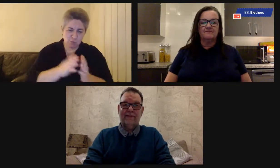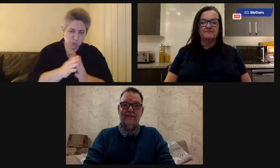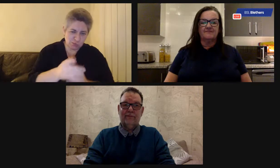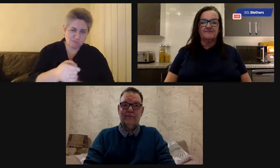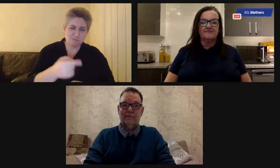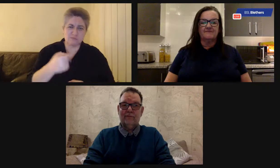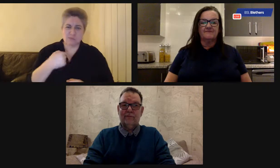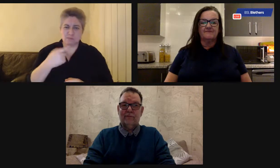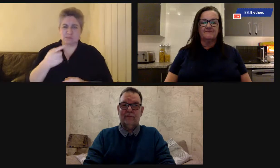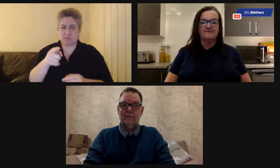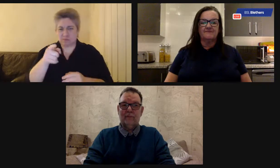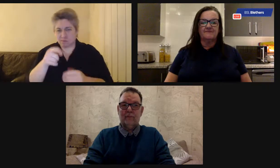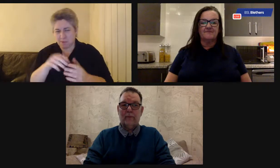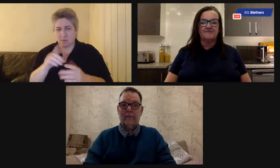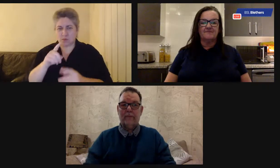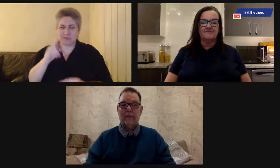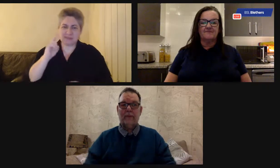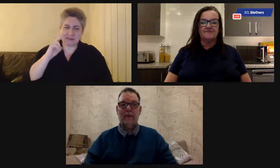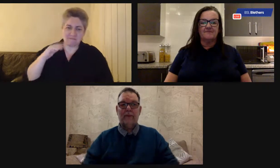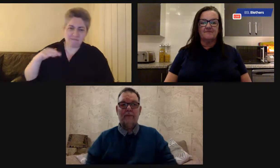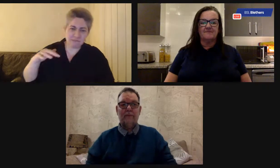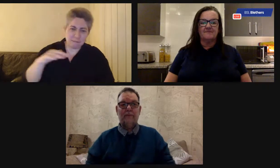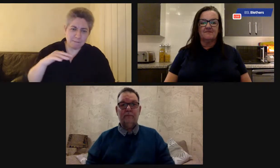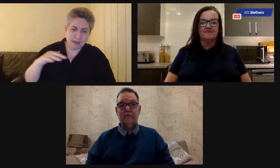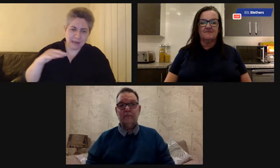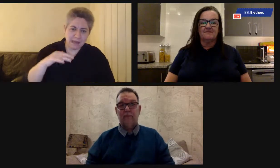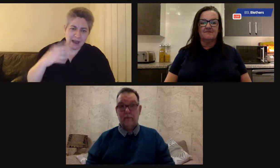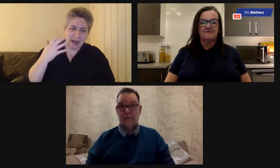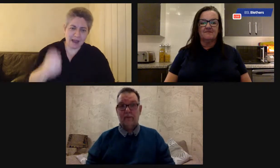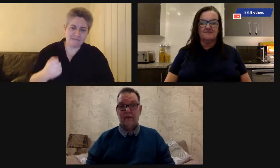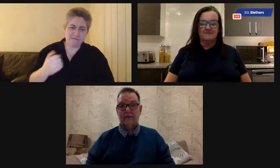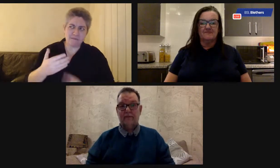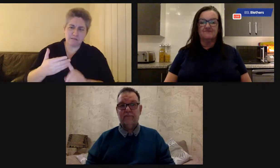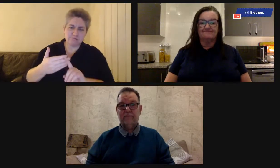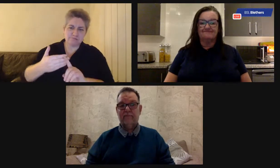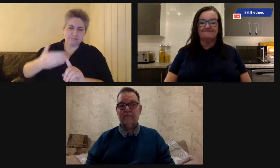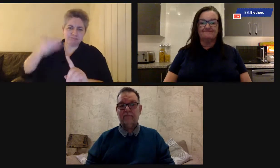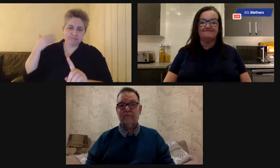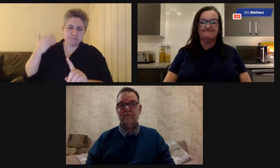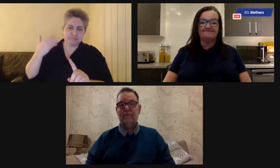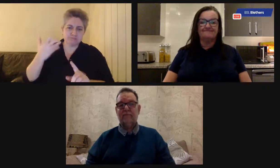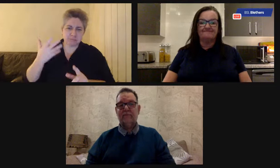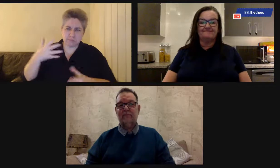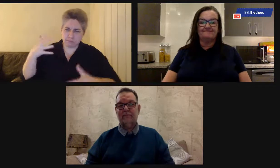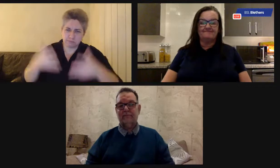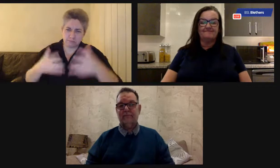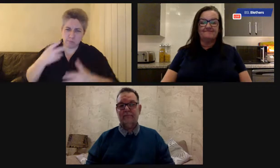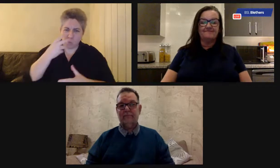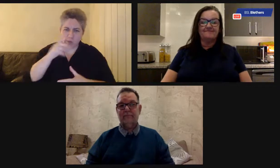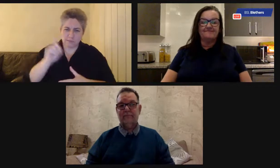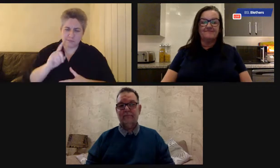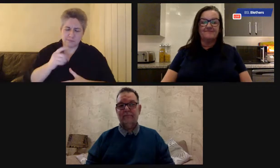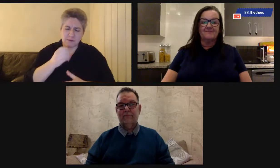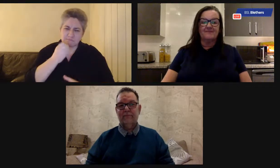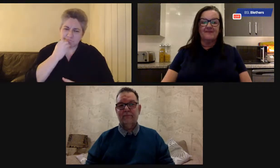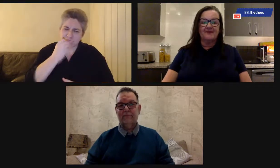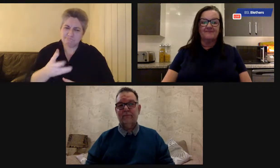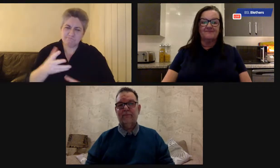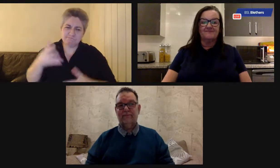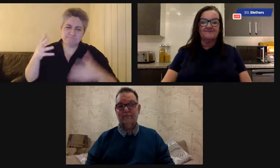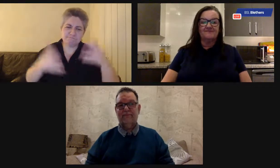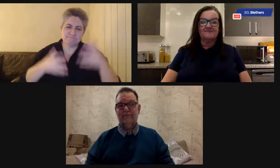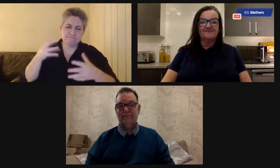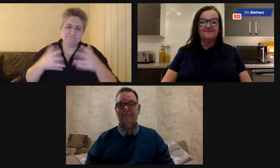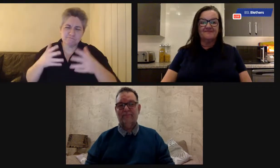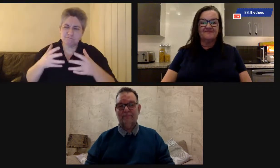Excuse me. Oh, John, I'm so amazed, that you've done all of this